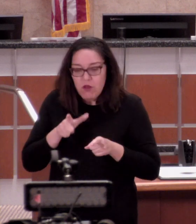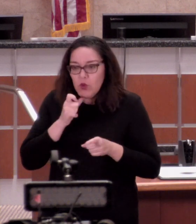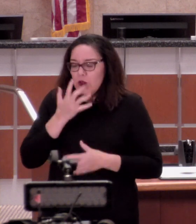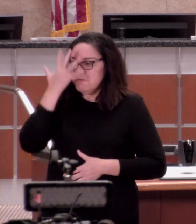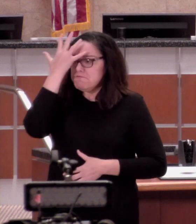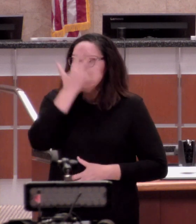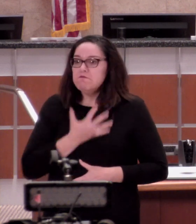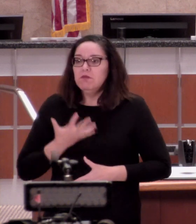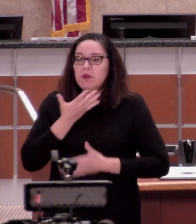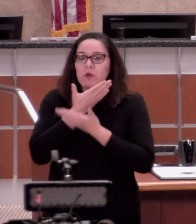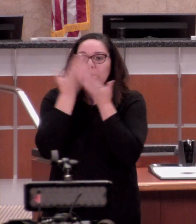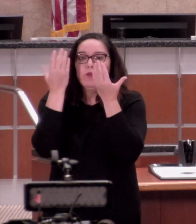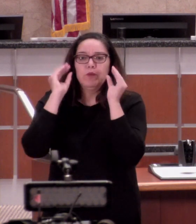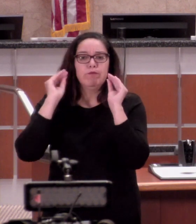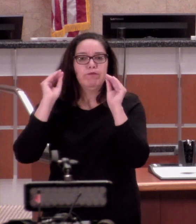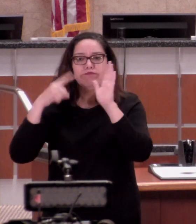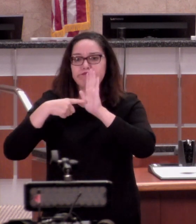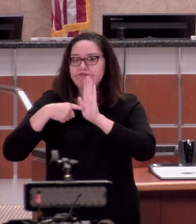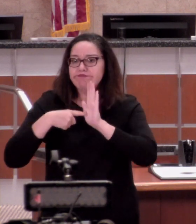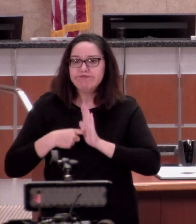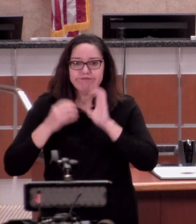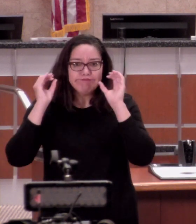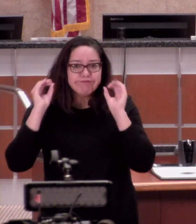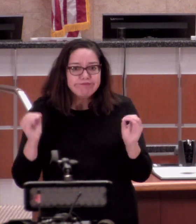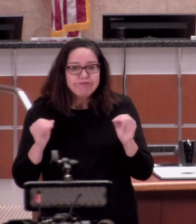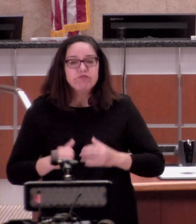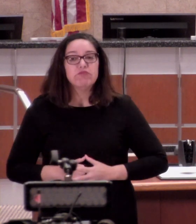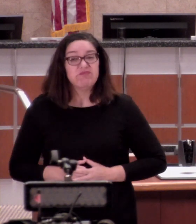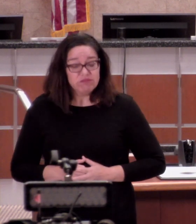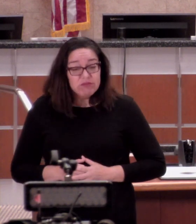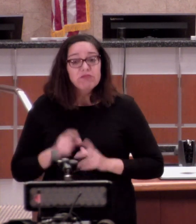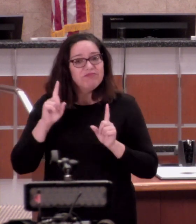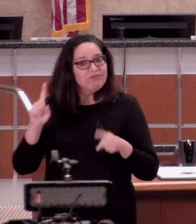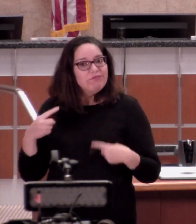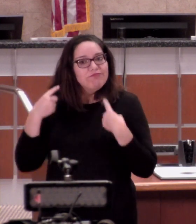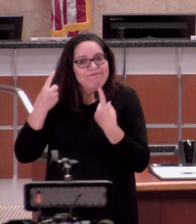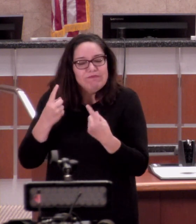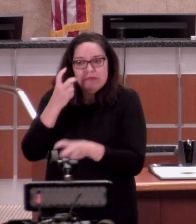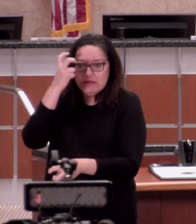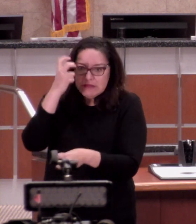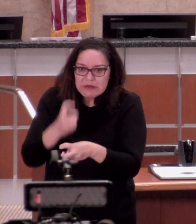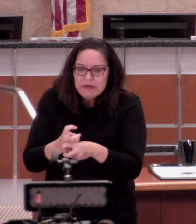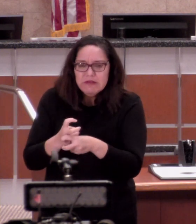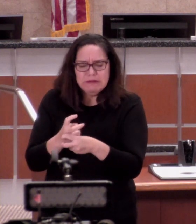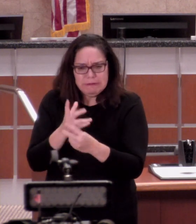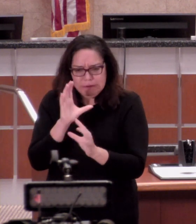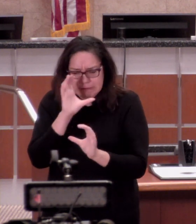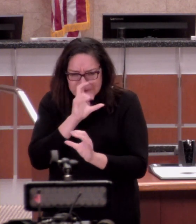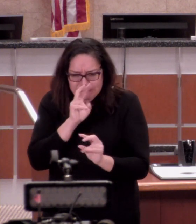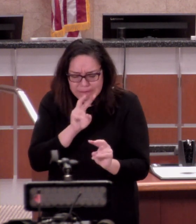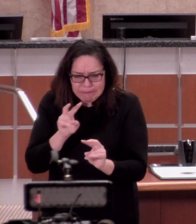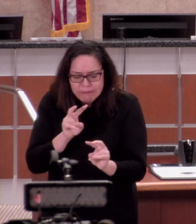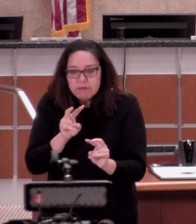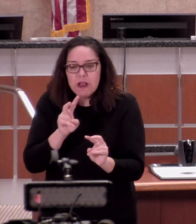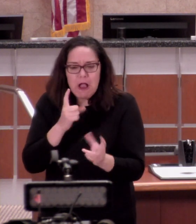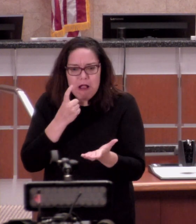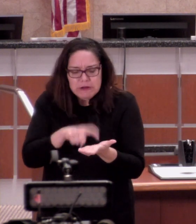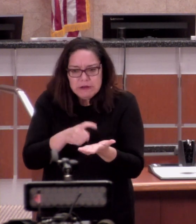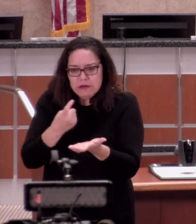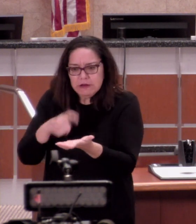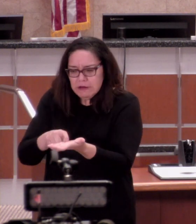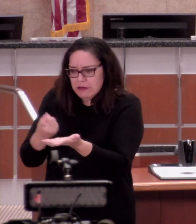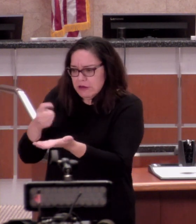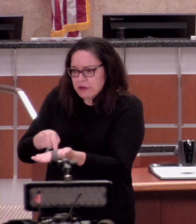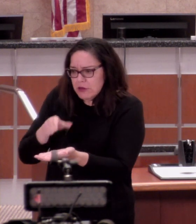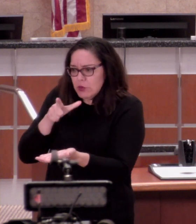of symptom. So it has been very, very difficult to identify infected